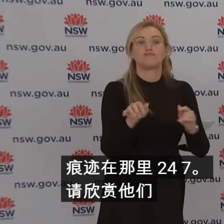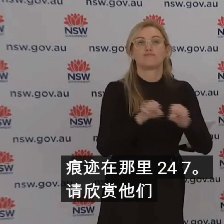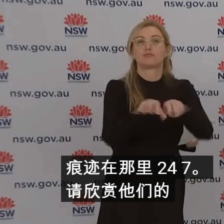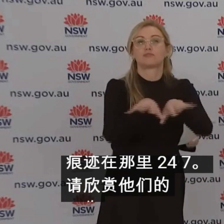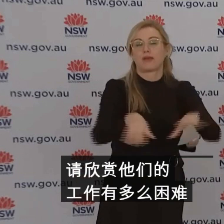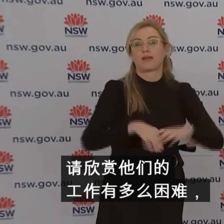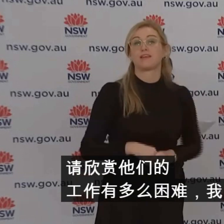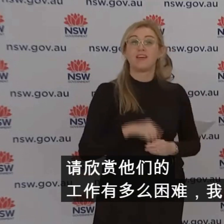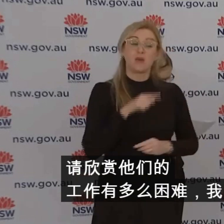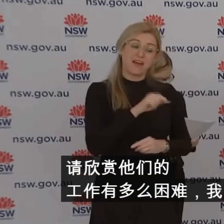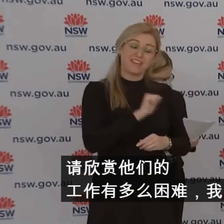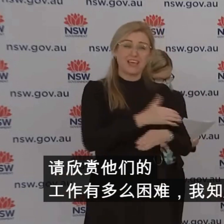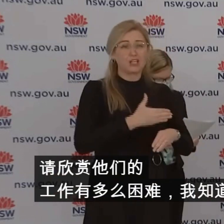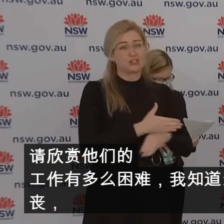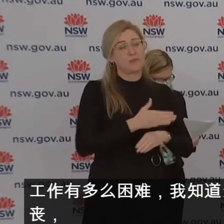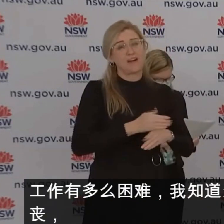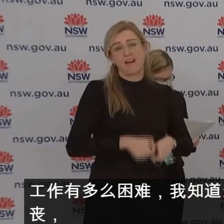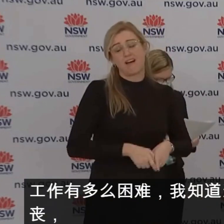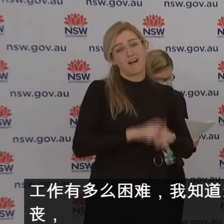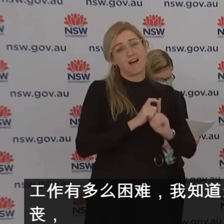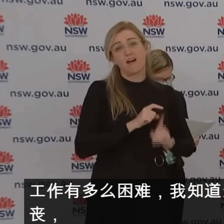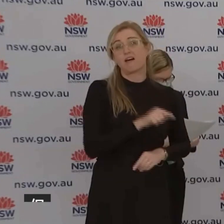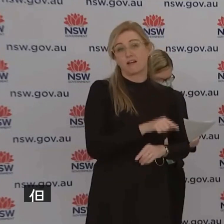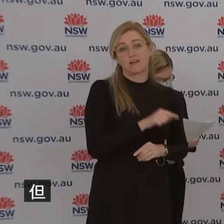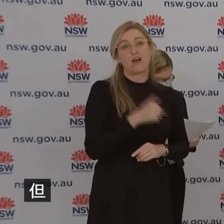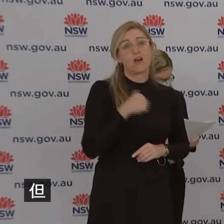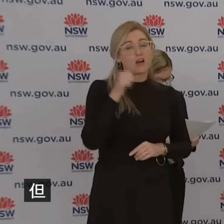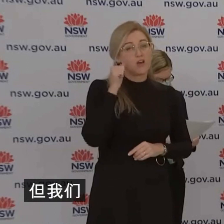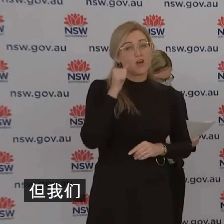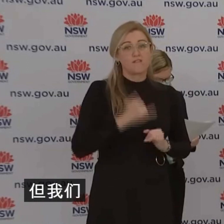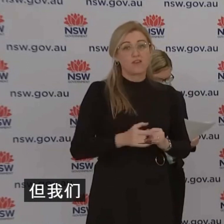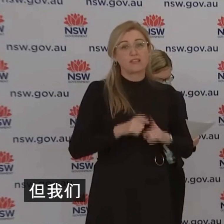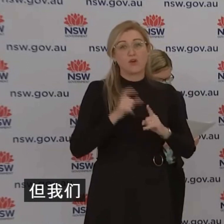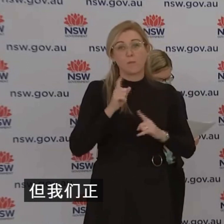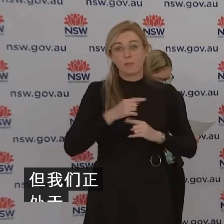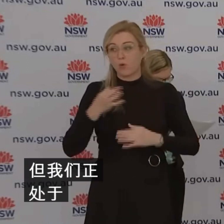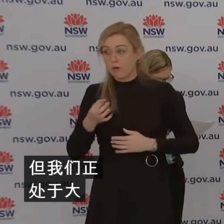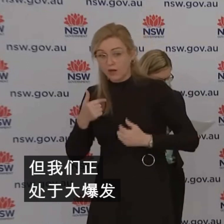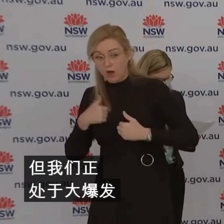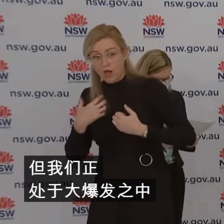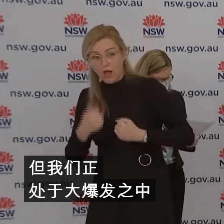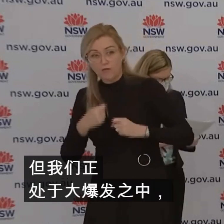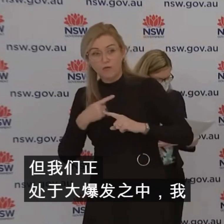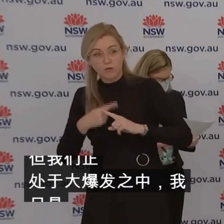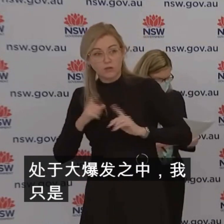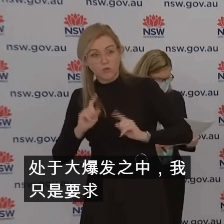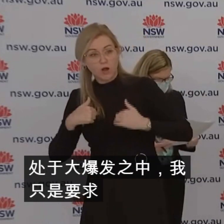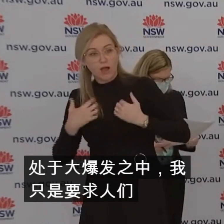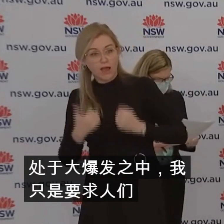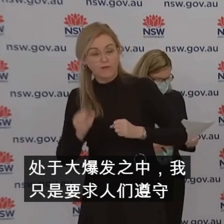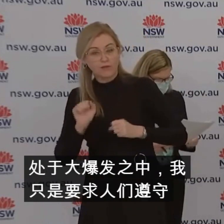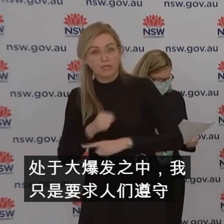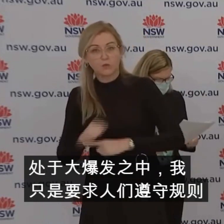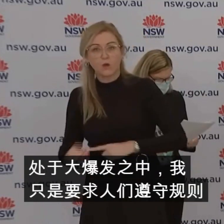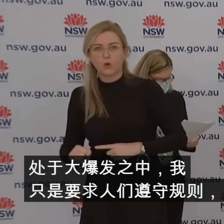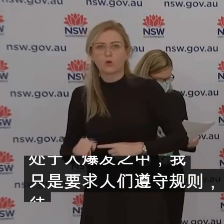appreciate how difficult their job is, and I know how frustrating it is when people have to have those waits, but we are in the middle of a major outbreak, and I just ask